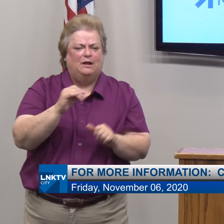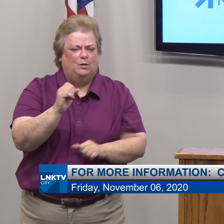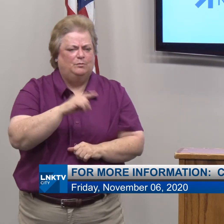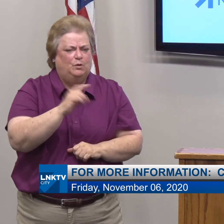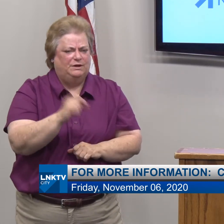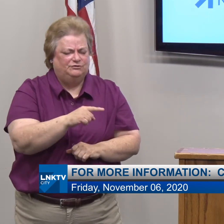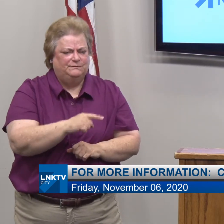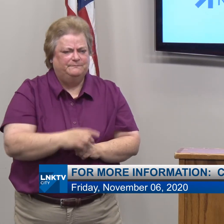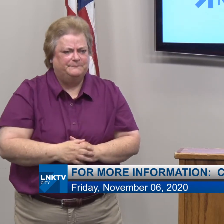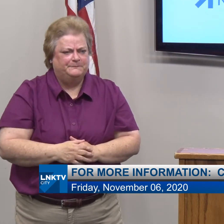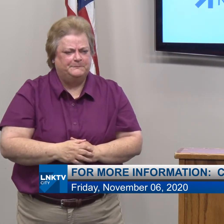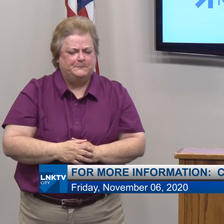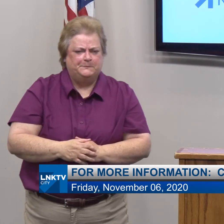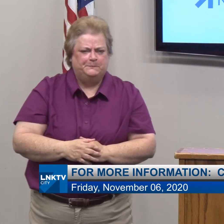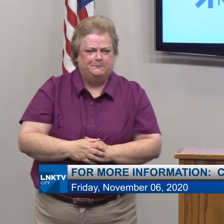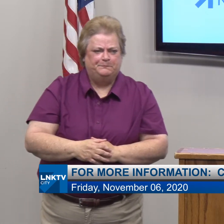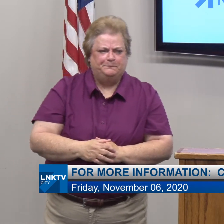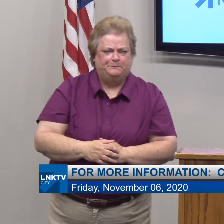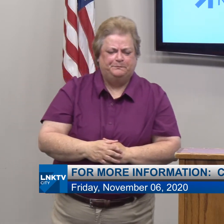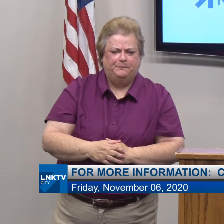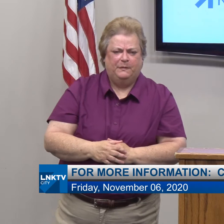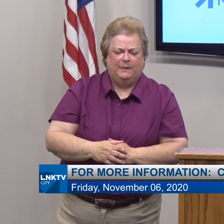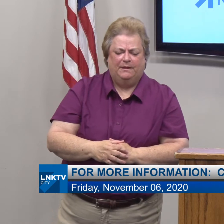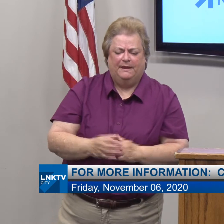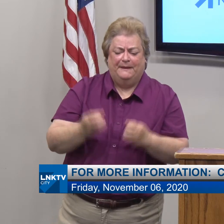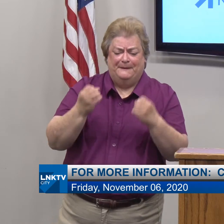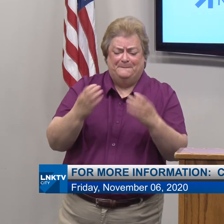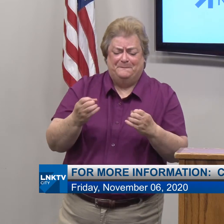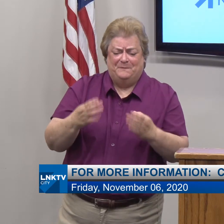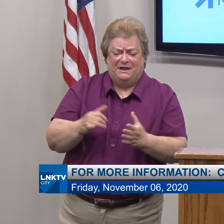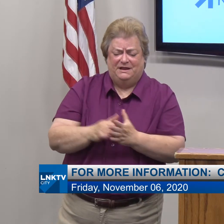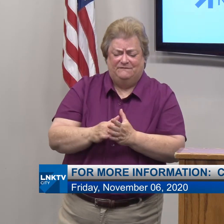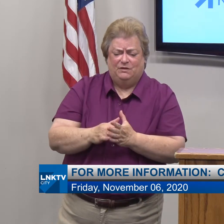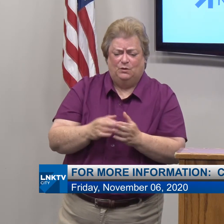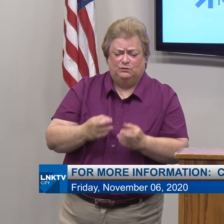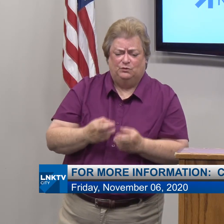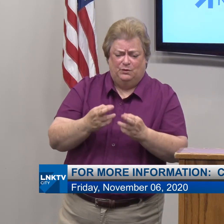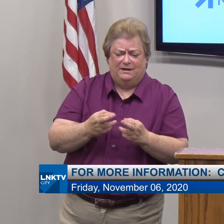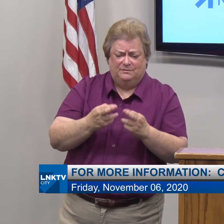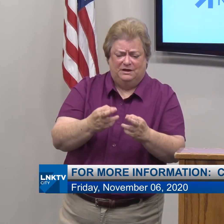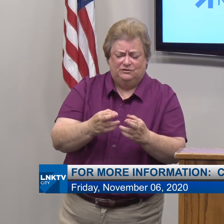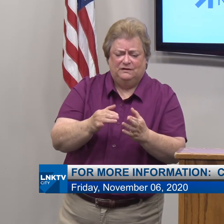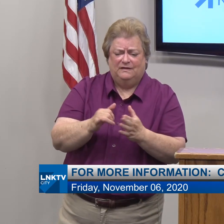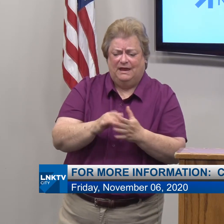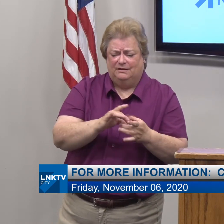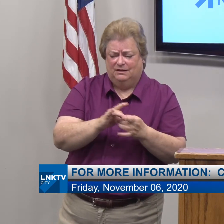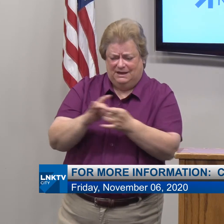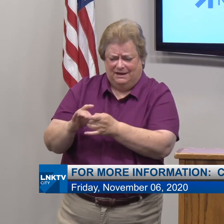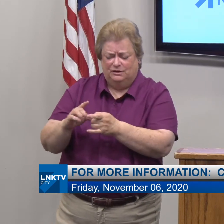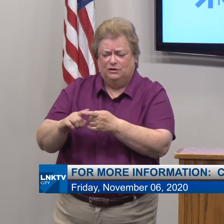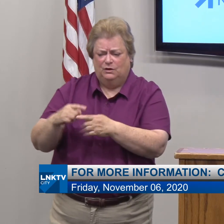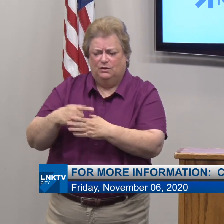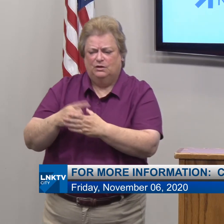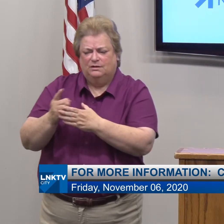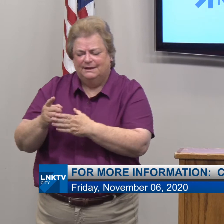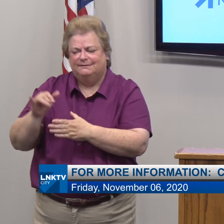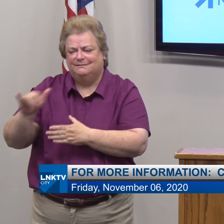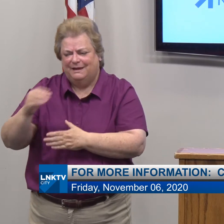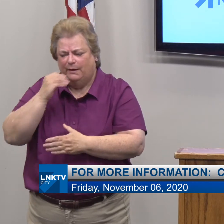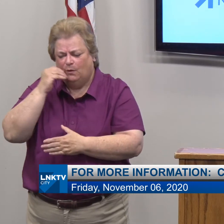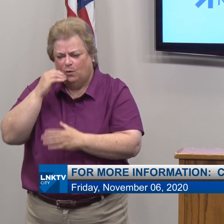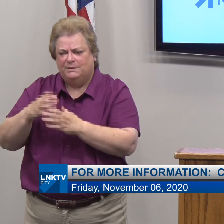Director. Obviously, a lot of the recommendations that associate with going into red, staying home as much as possible,